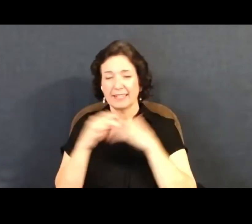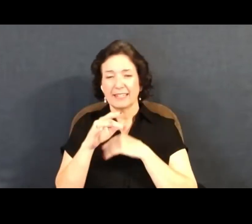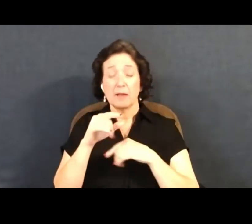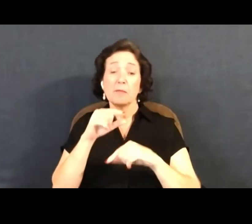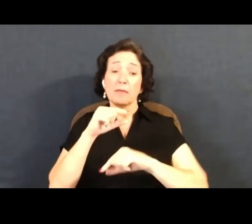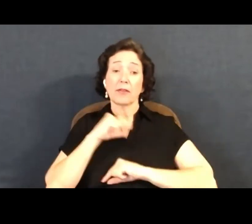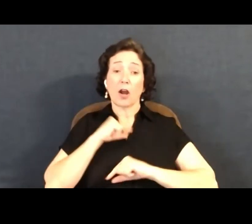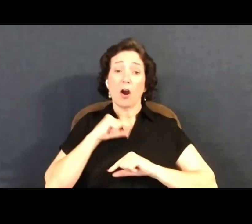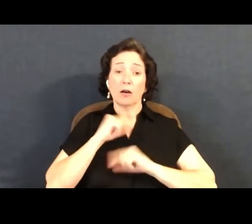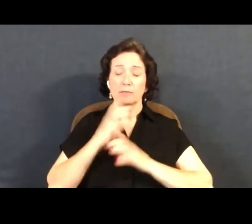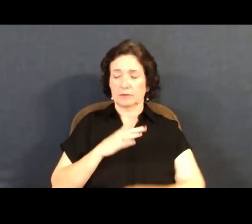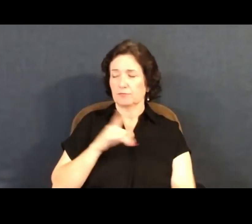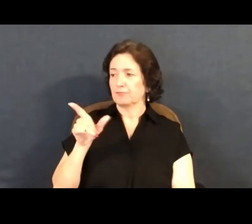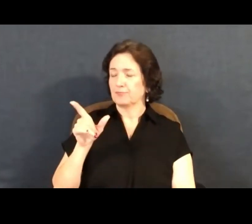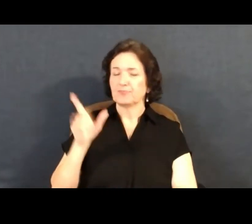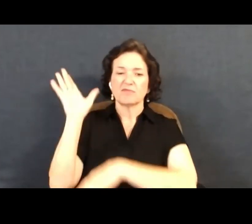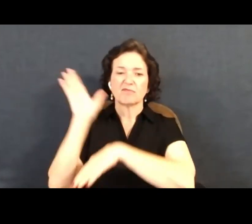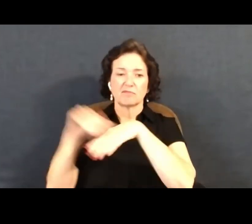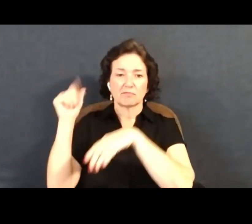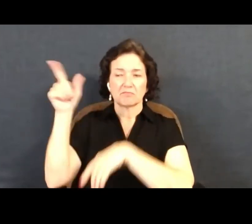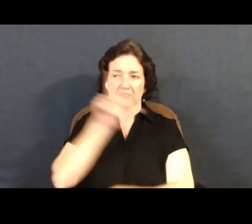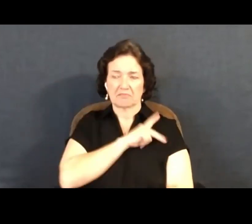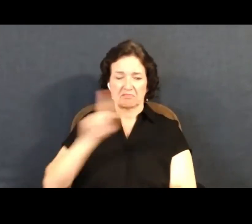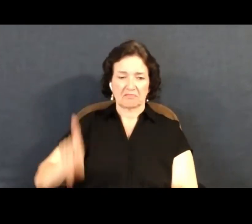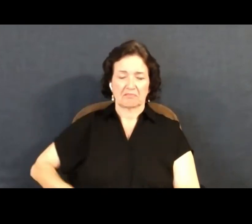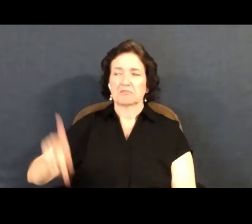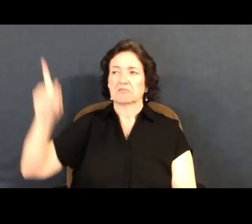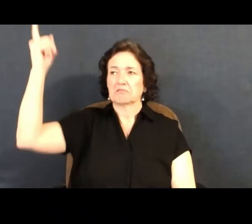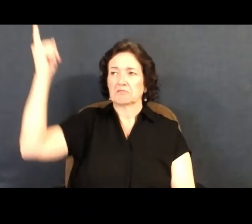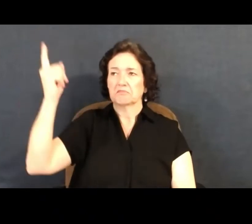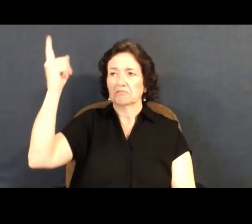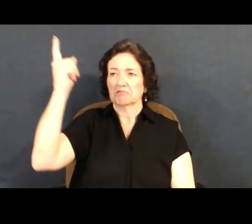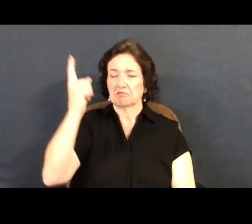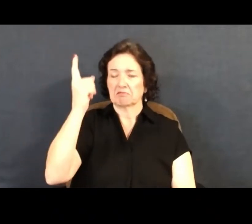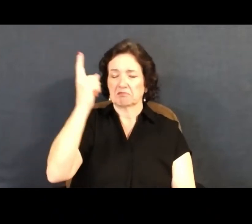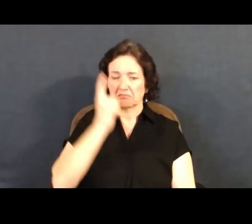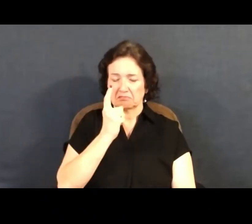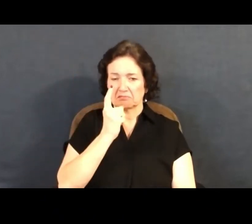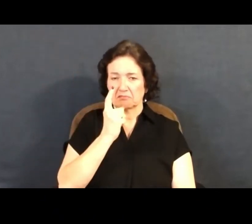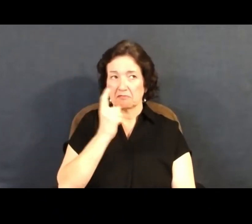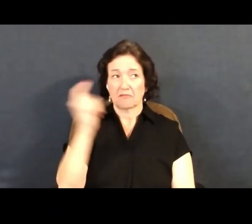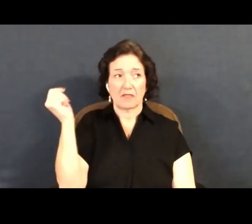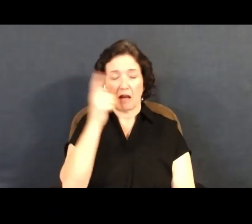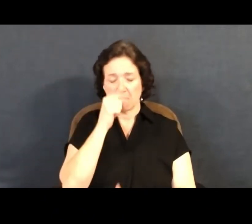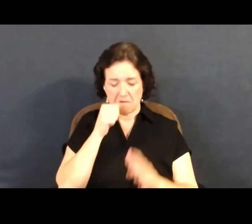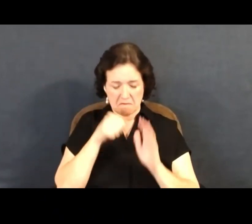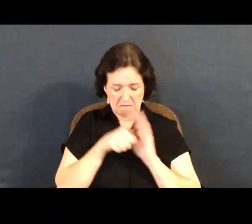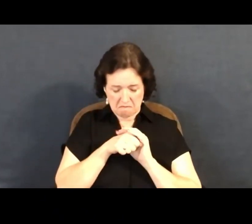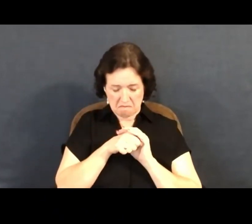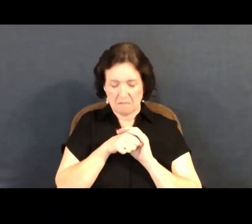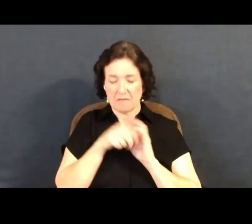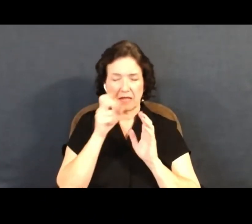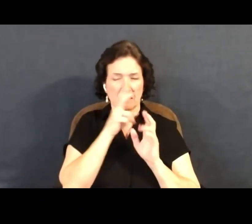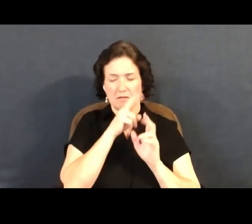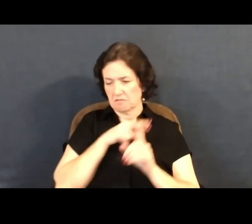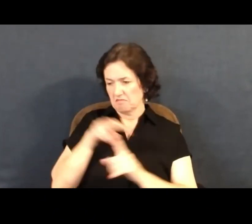went and he called the king. And the king came down and everybody hid. And he looked at